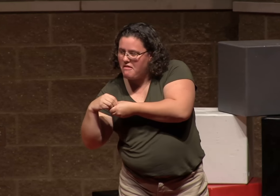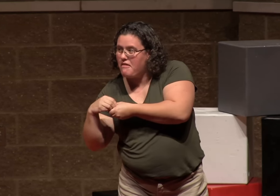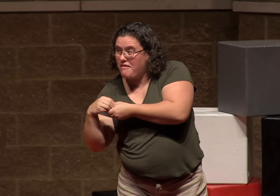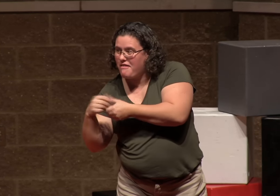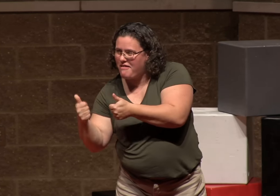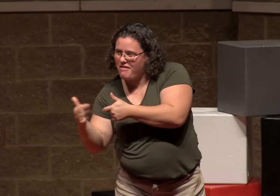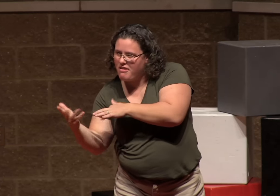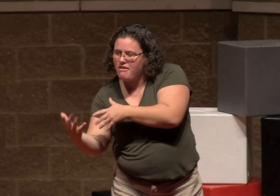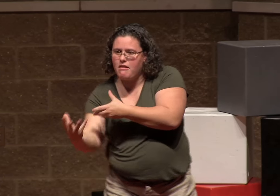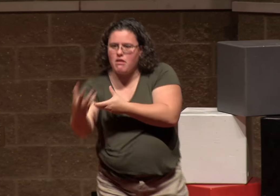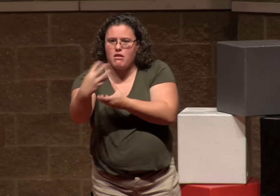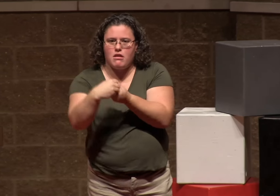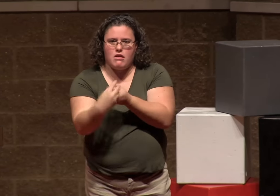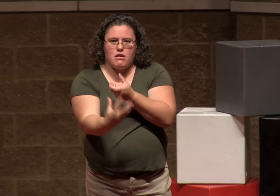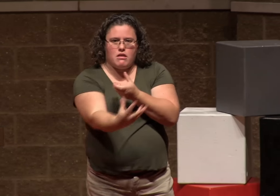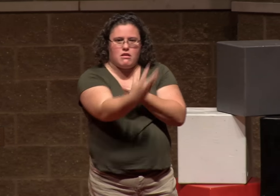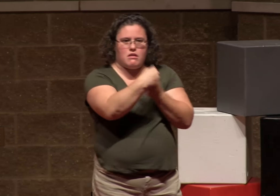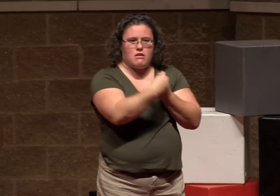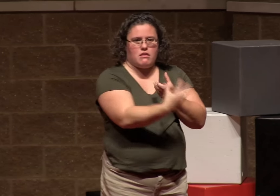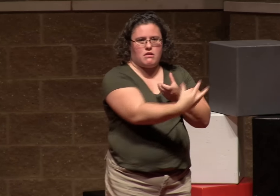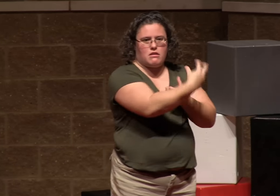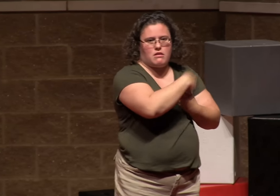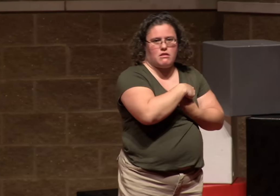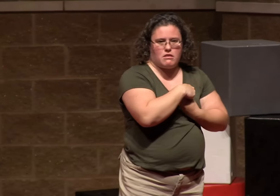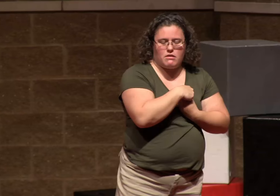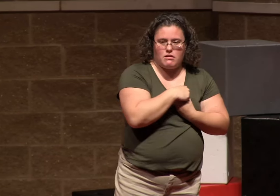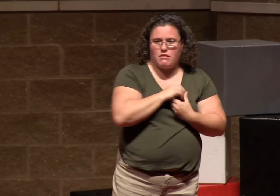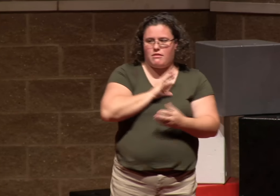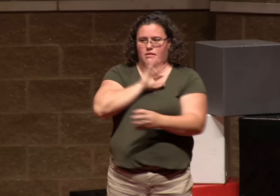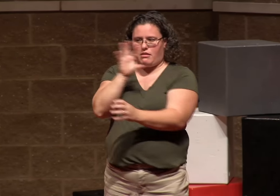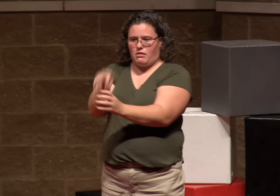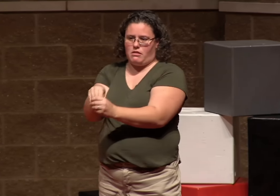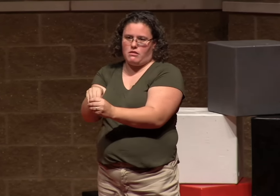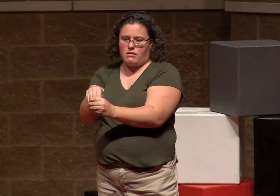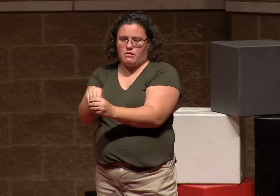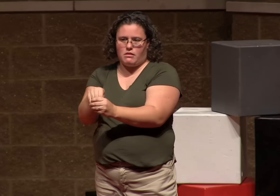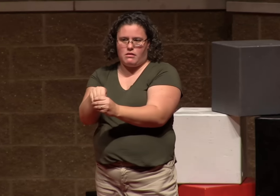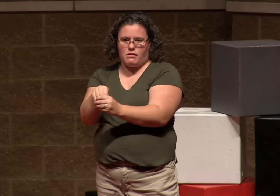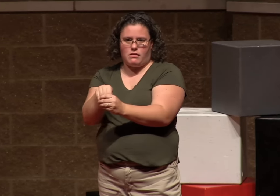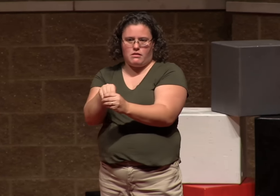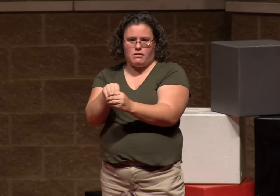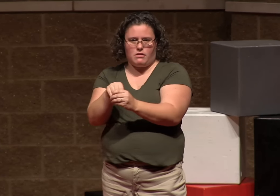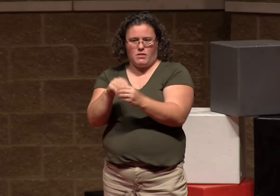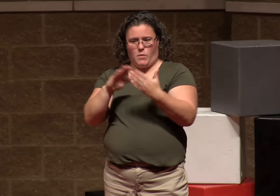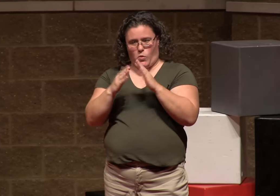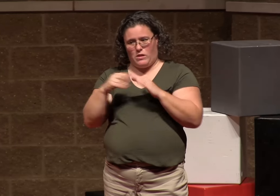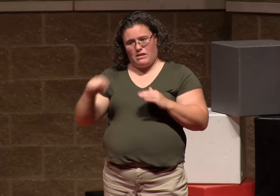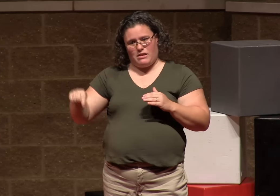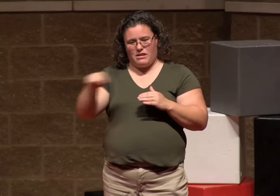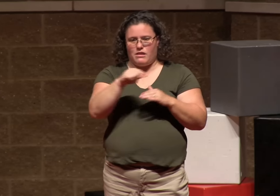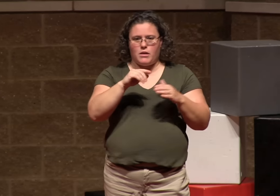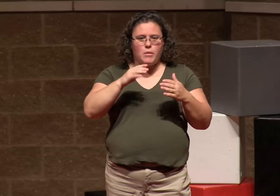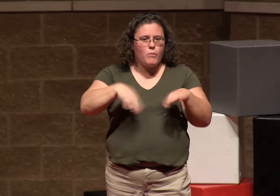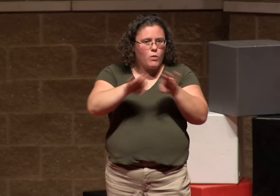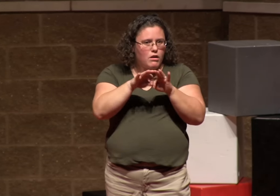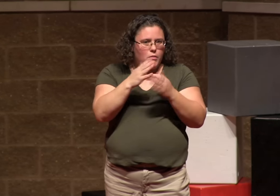language and their culture. But we become a part of each other and experience those different cultures and language.